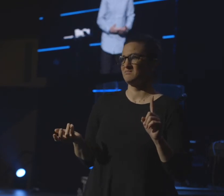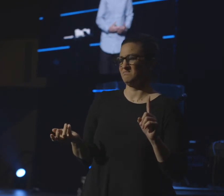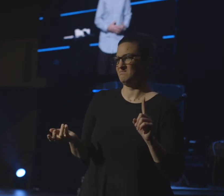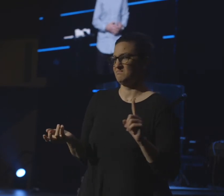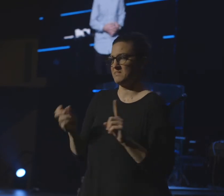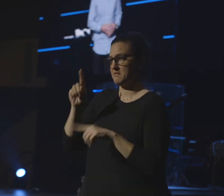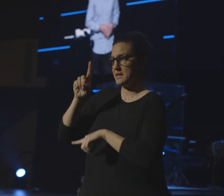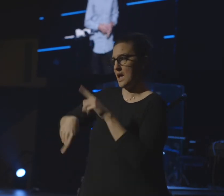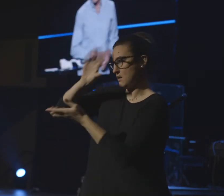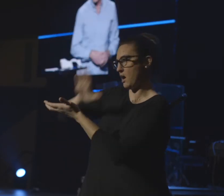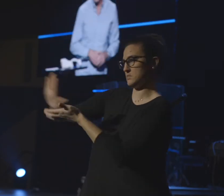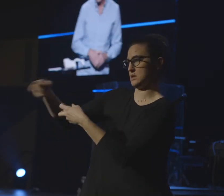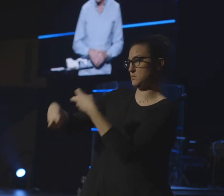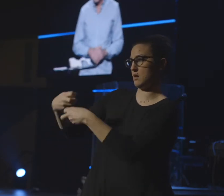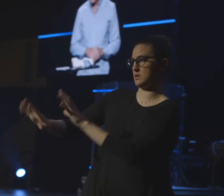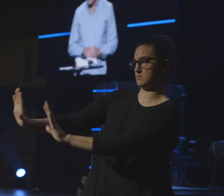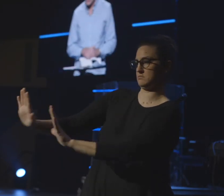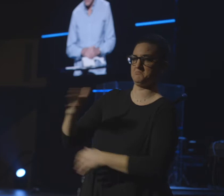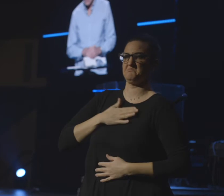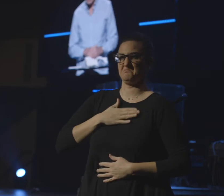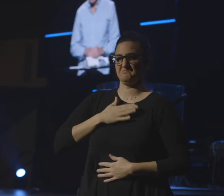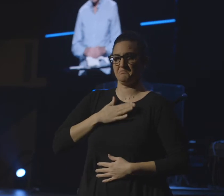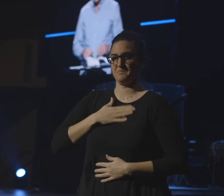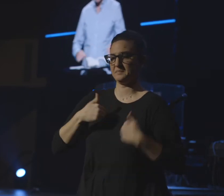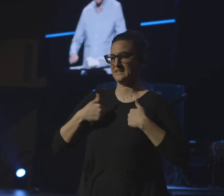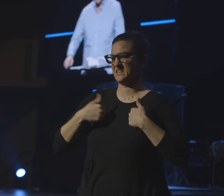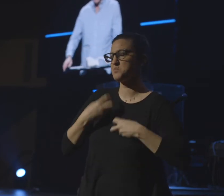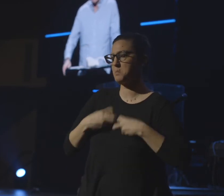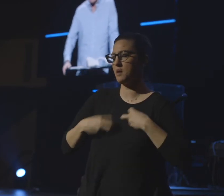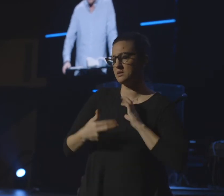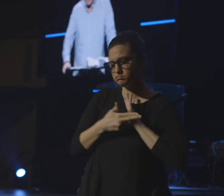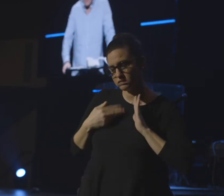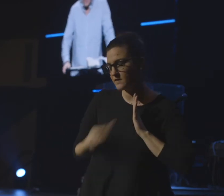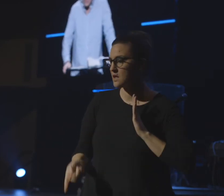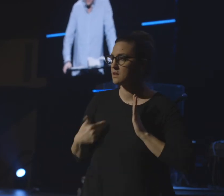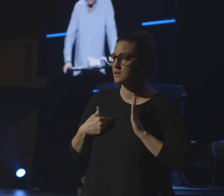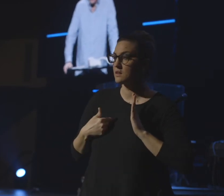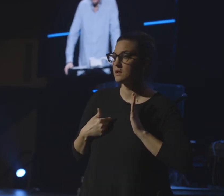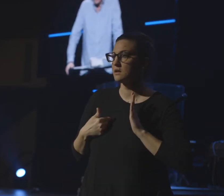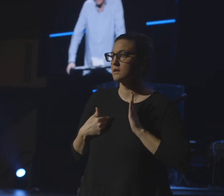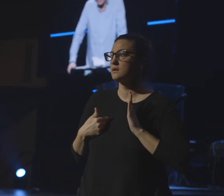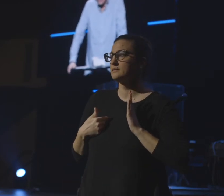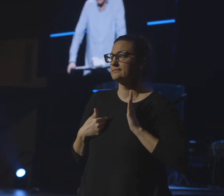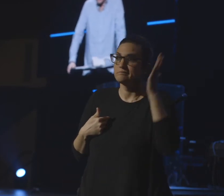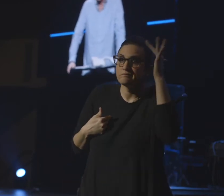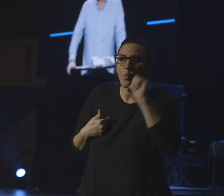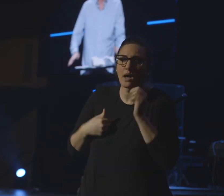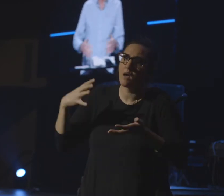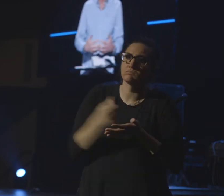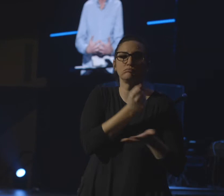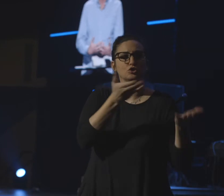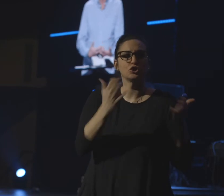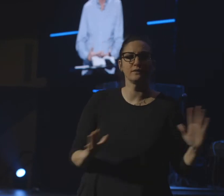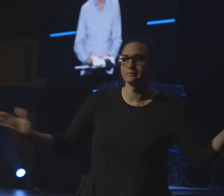problem. Okay, in this culture, to not have children, you were a failure.